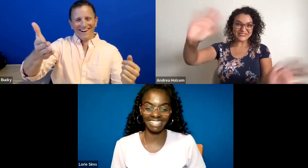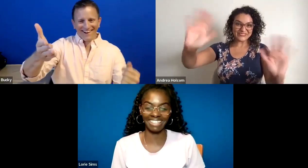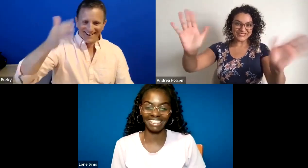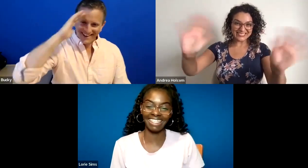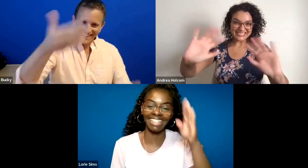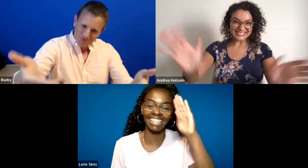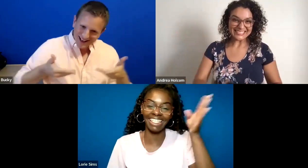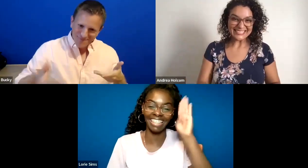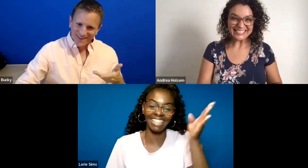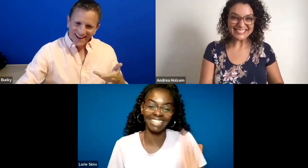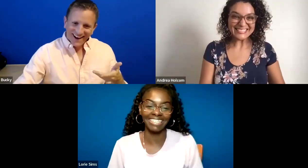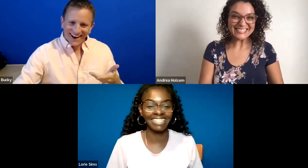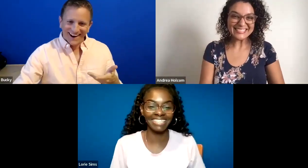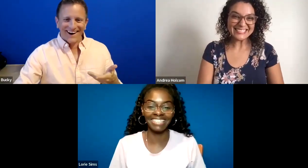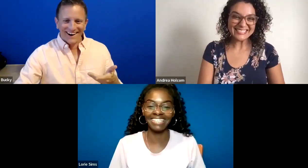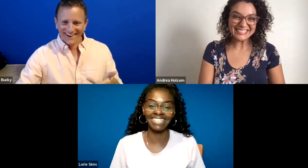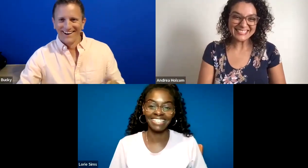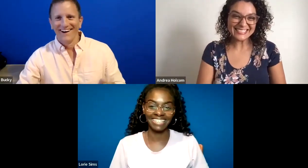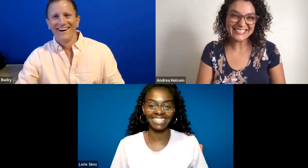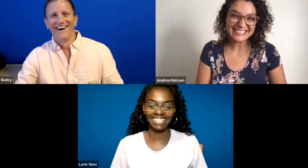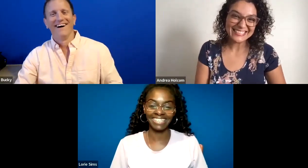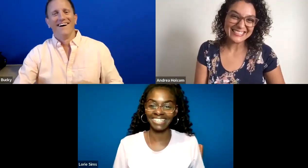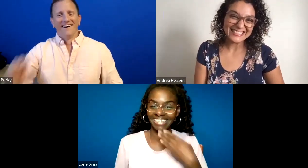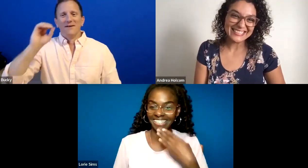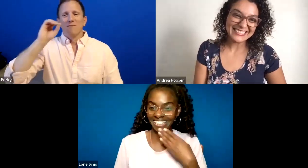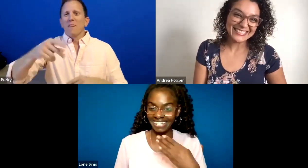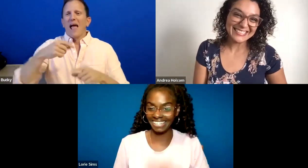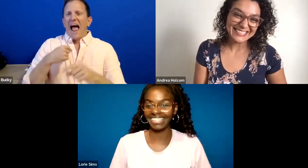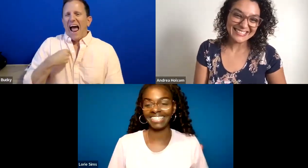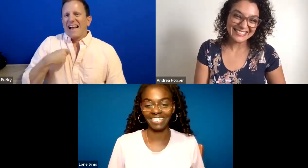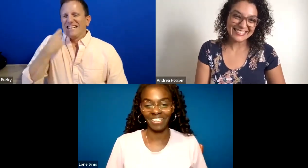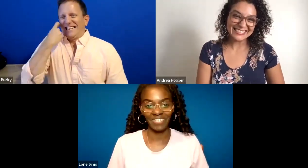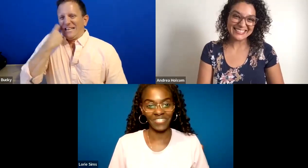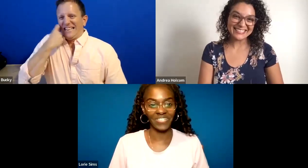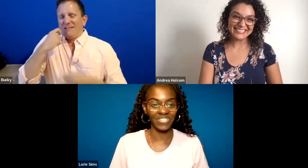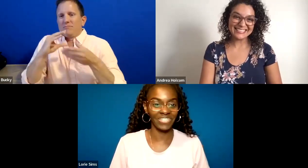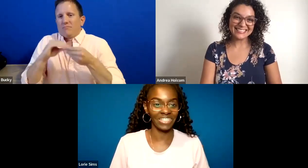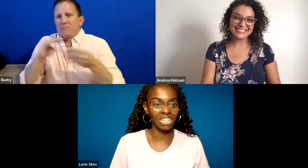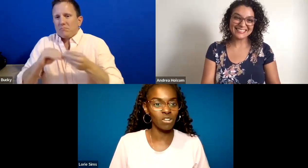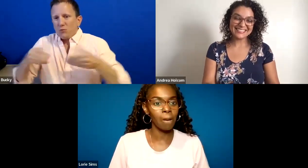Hello, Lorie. Hi, Lorie. Welcome. Hello. Thank you.